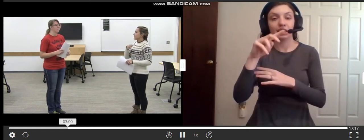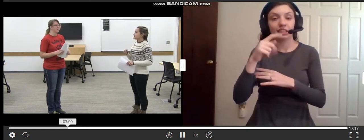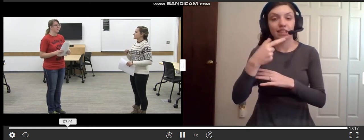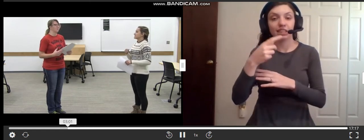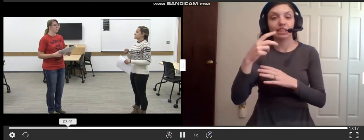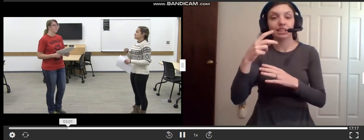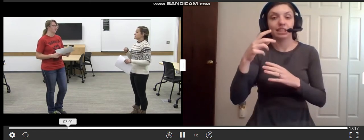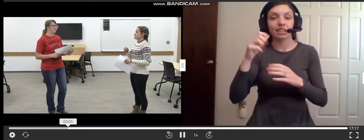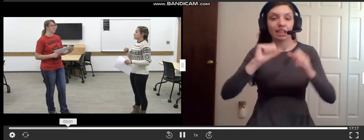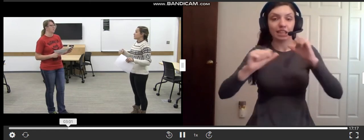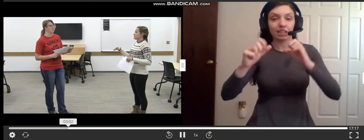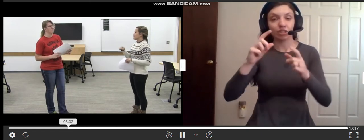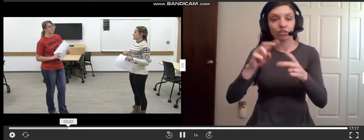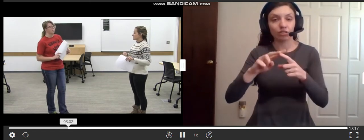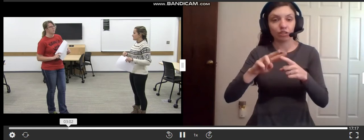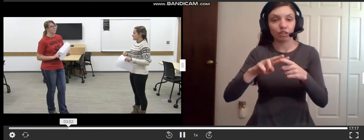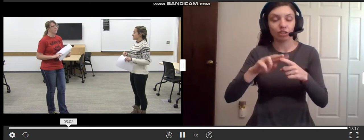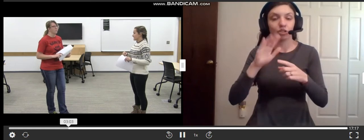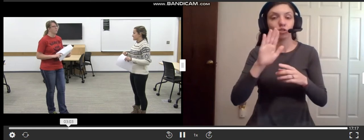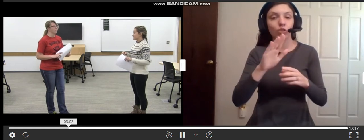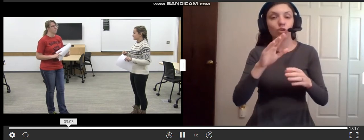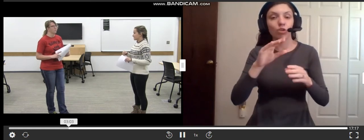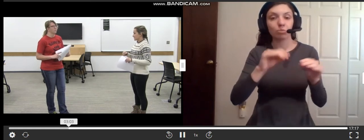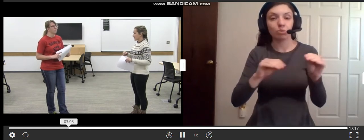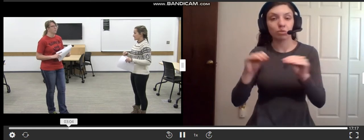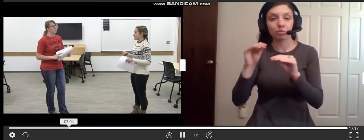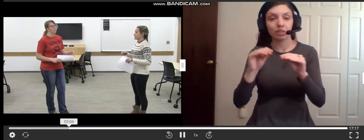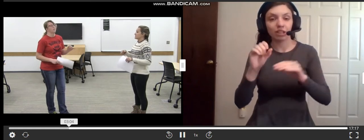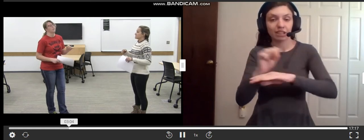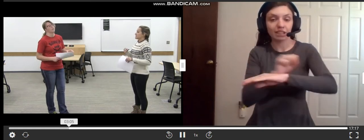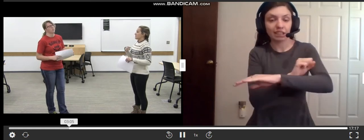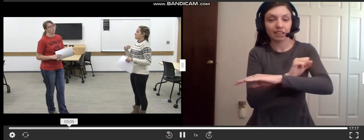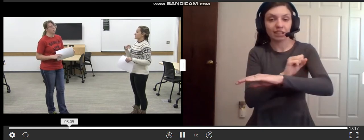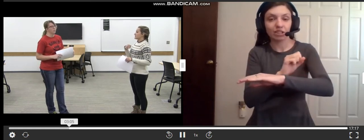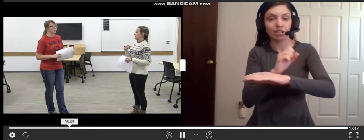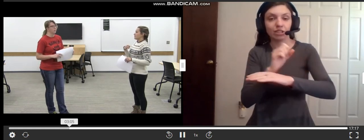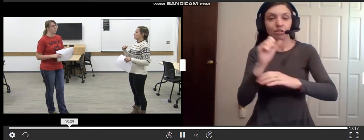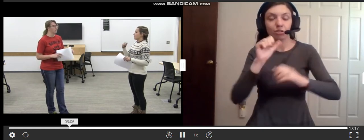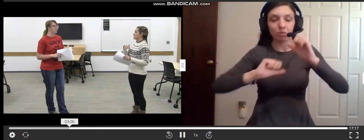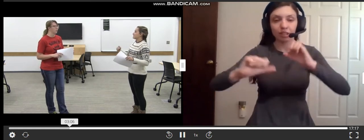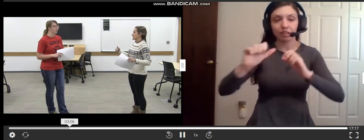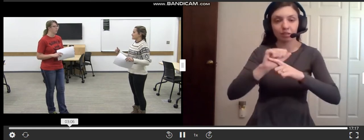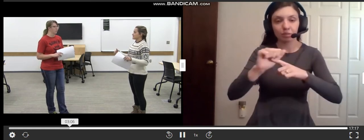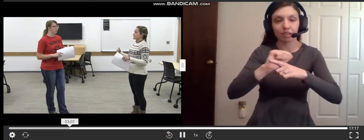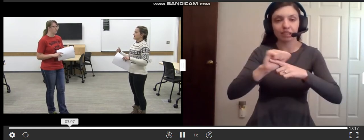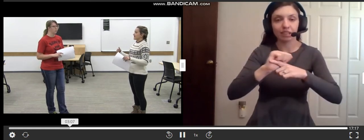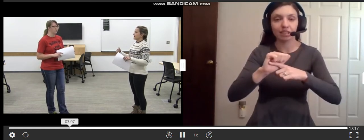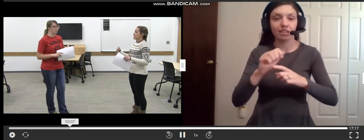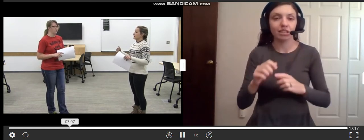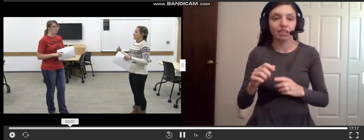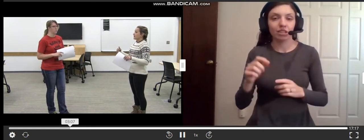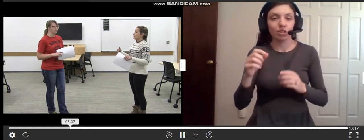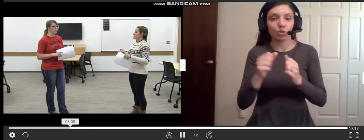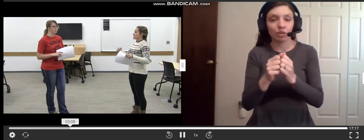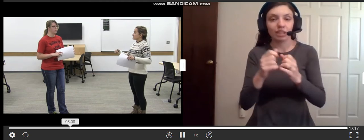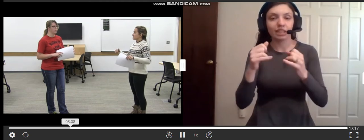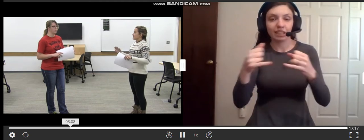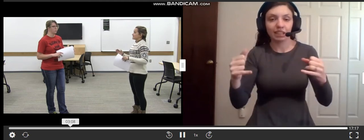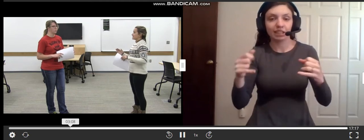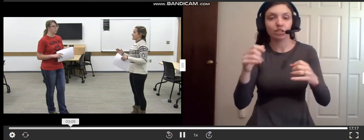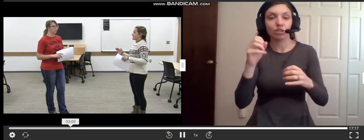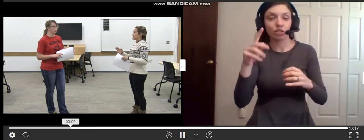It basically just means your movement on the stage that we rehearse. So, with the line. So I'll say, oh, with